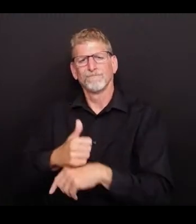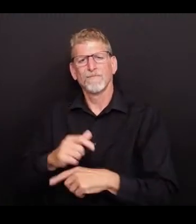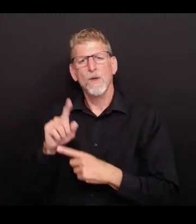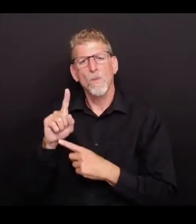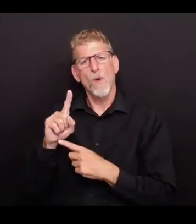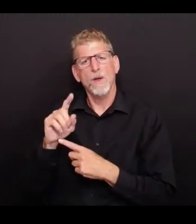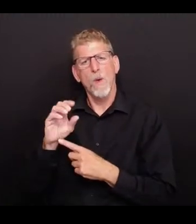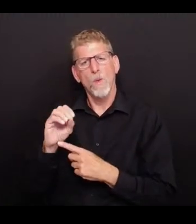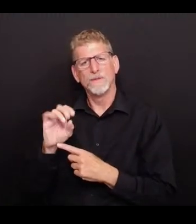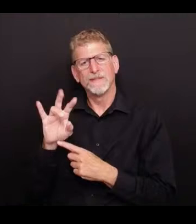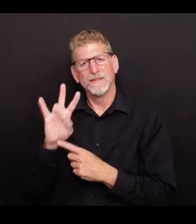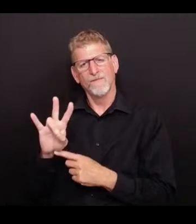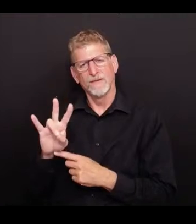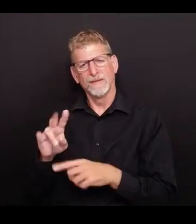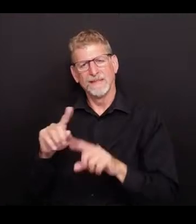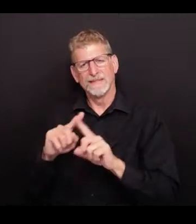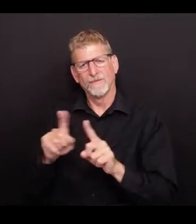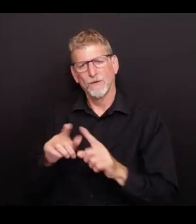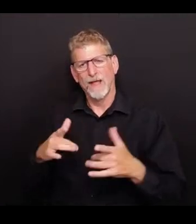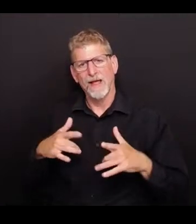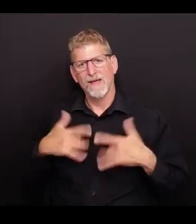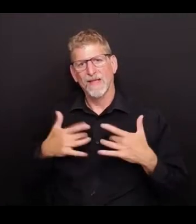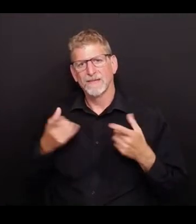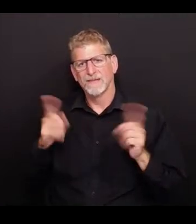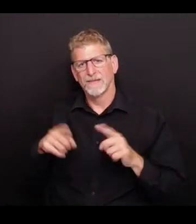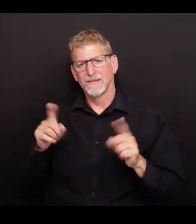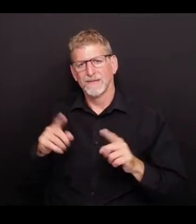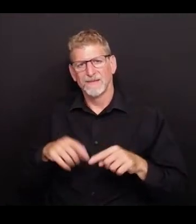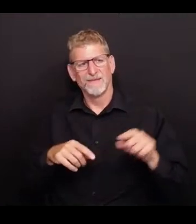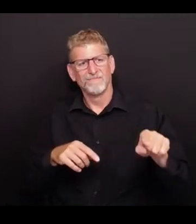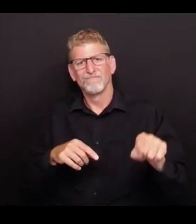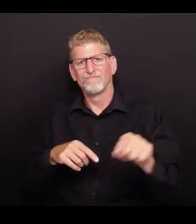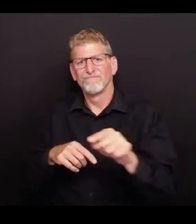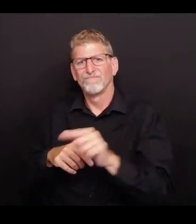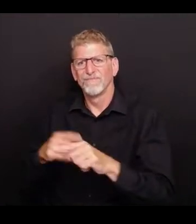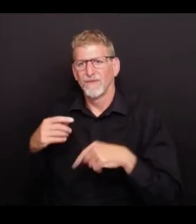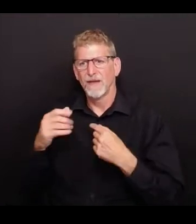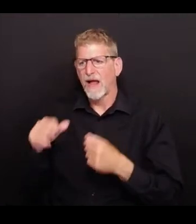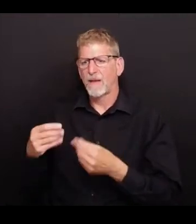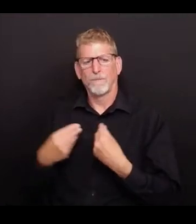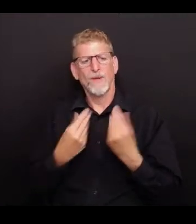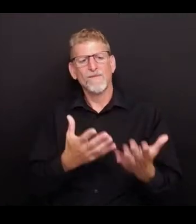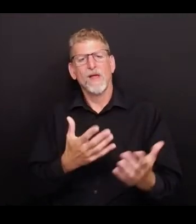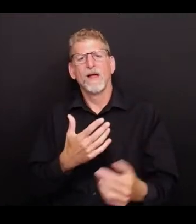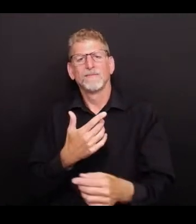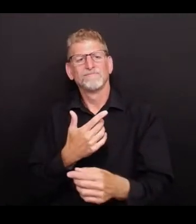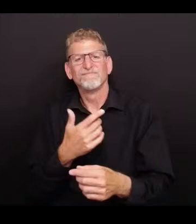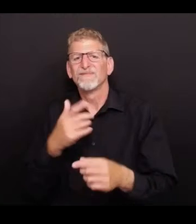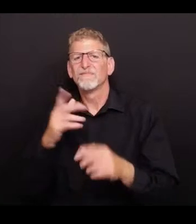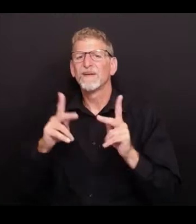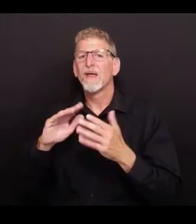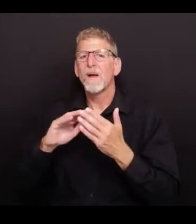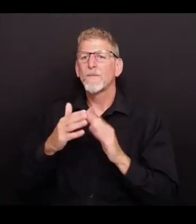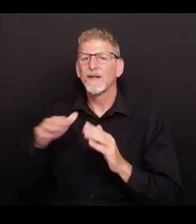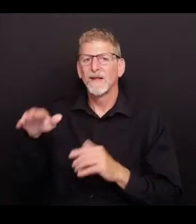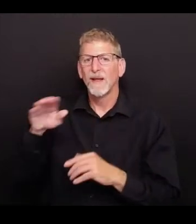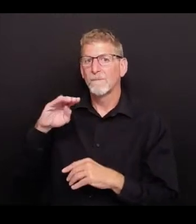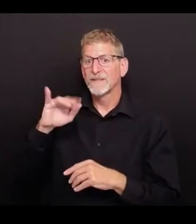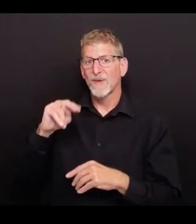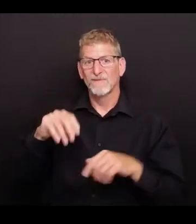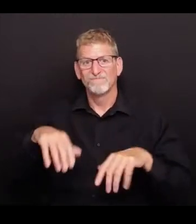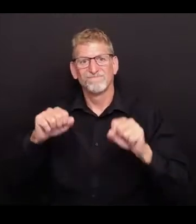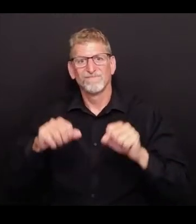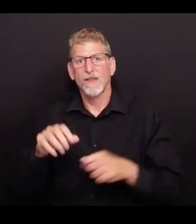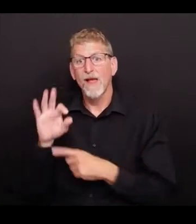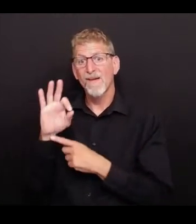known community vaccination events planned around the state. Our data from our FEMA-supported community clinics the last 6 weeks further reinforce